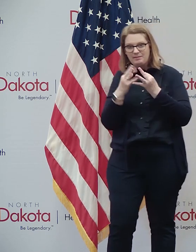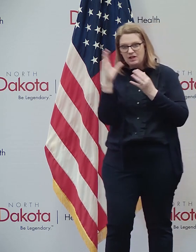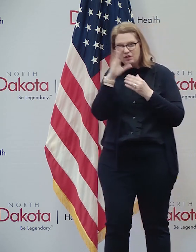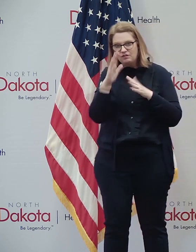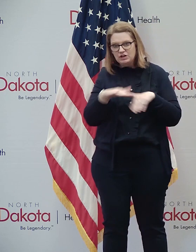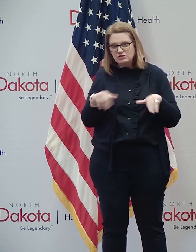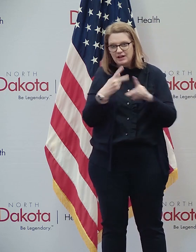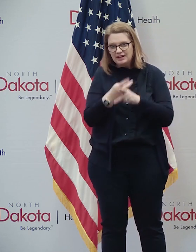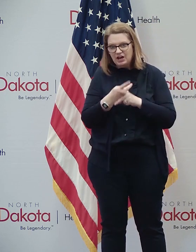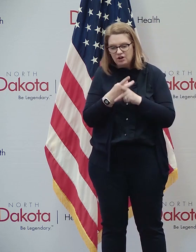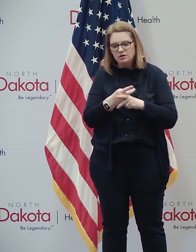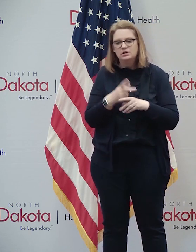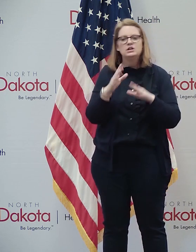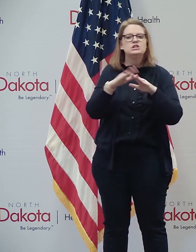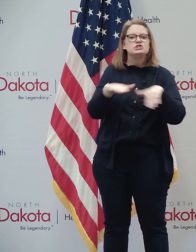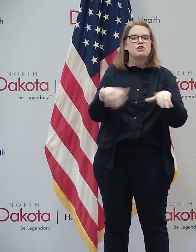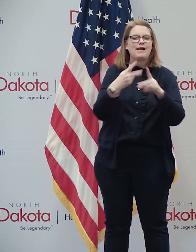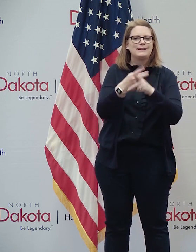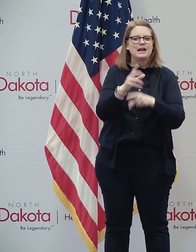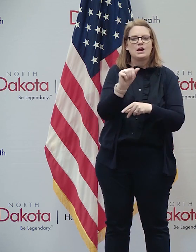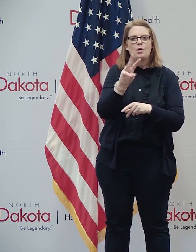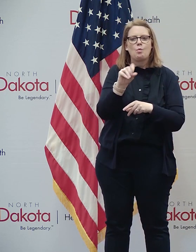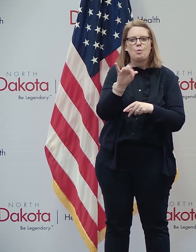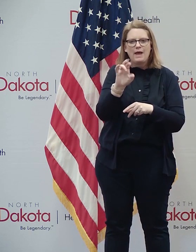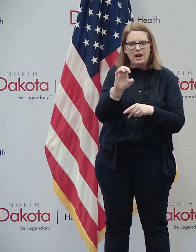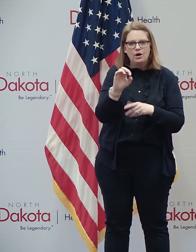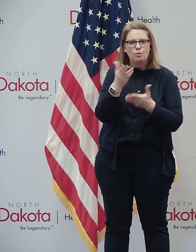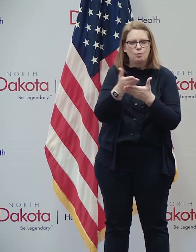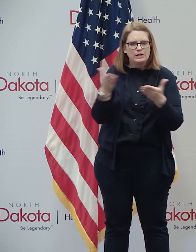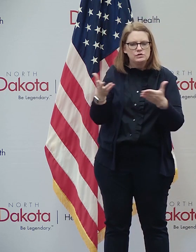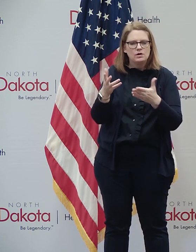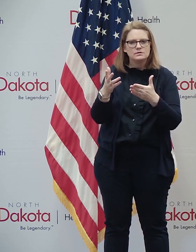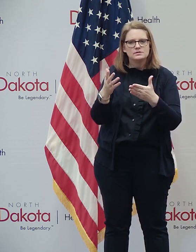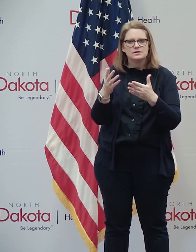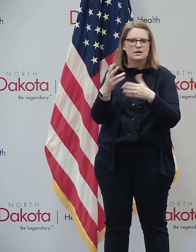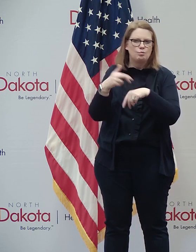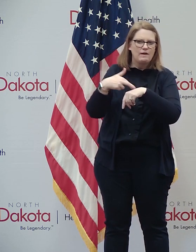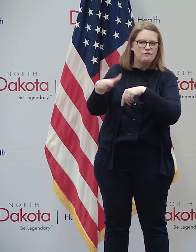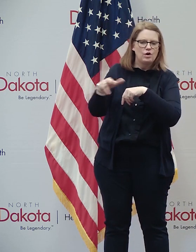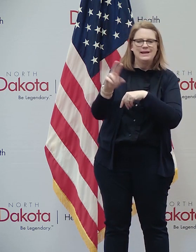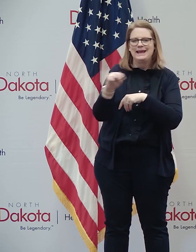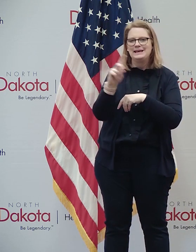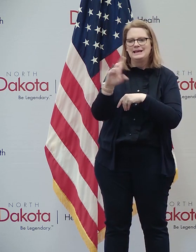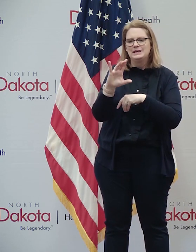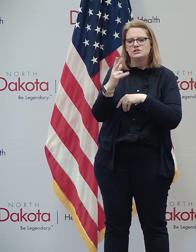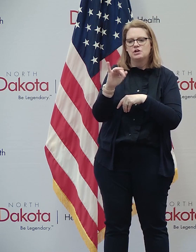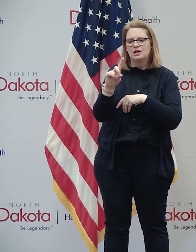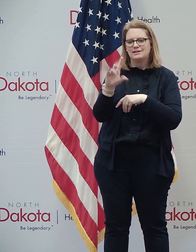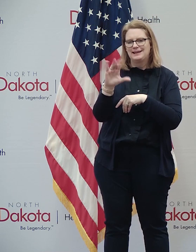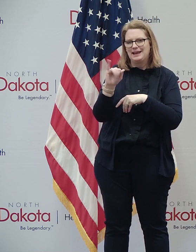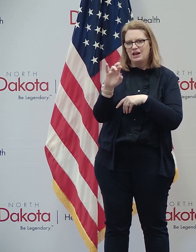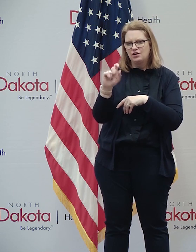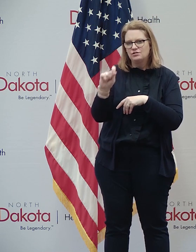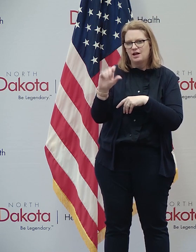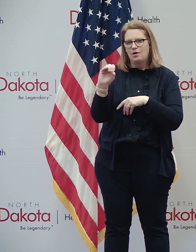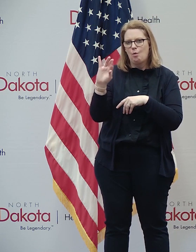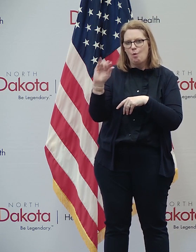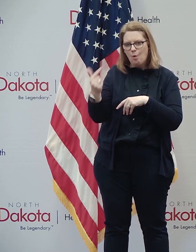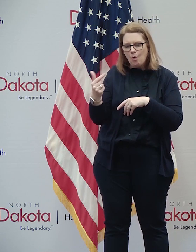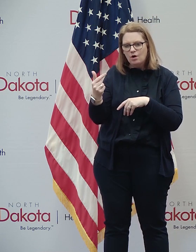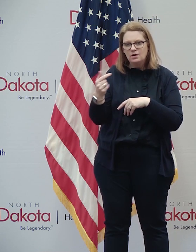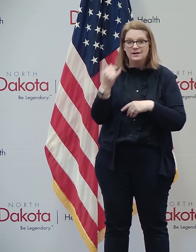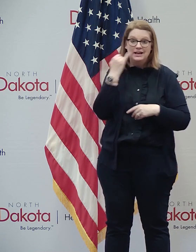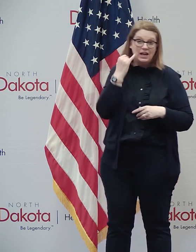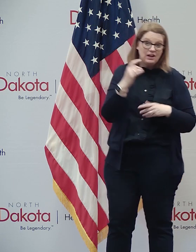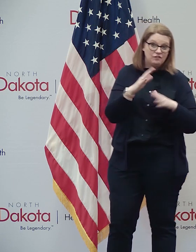you can always visit the Child Care Aware Resource and Referral Online Database at ndchildcare.org. If your child has